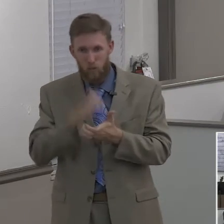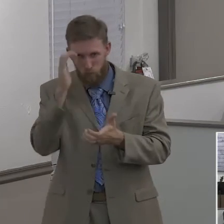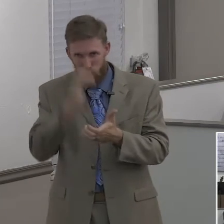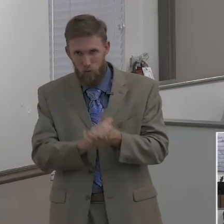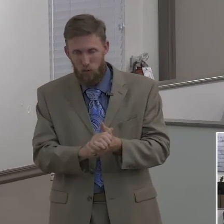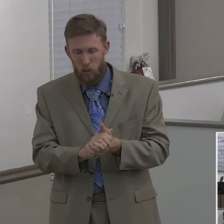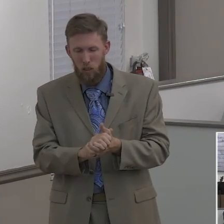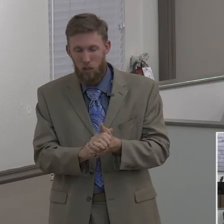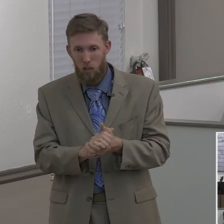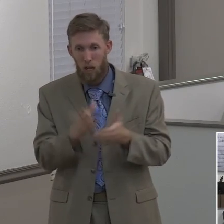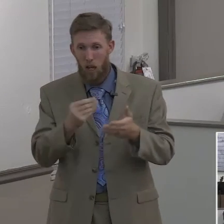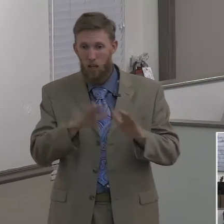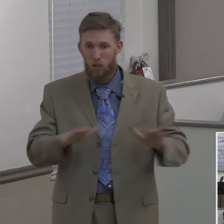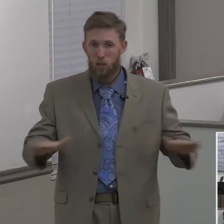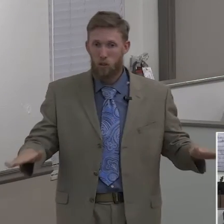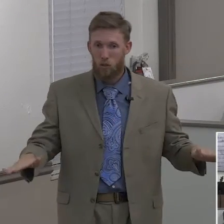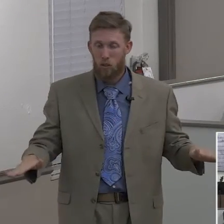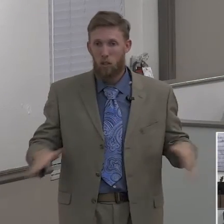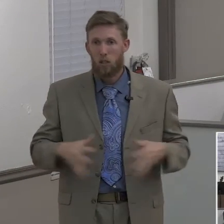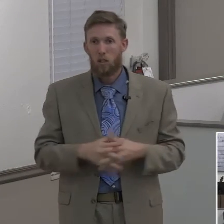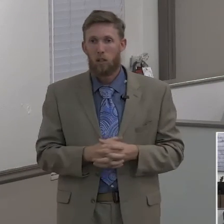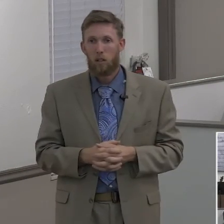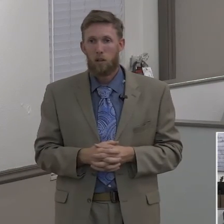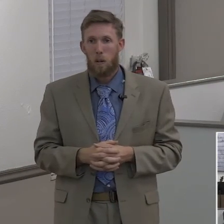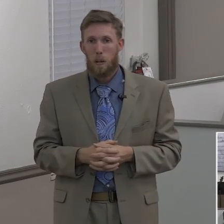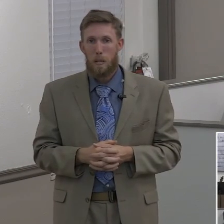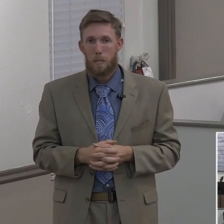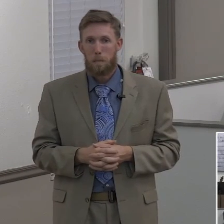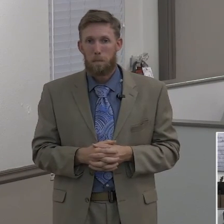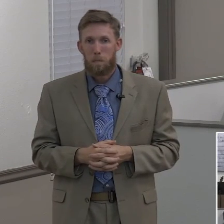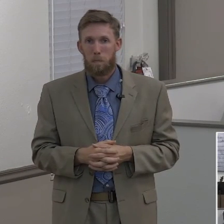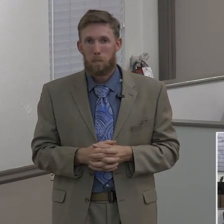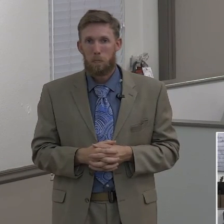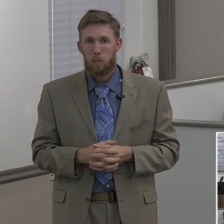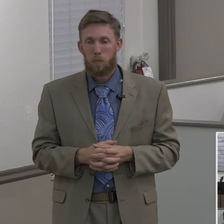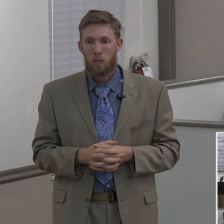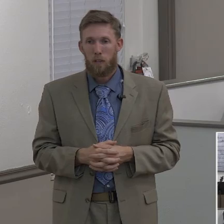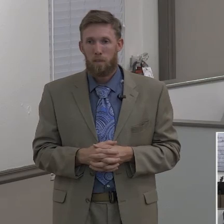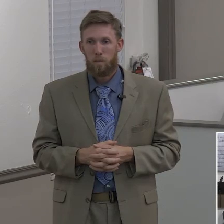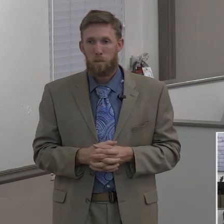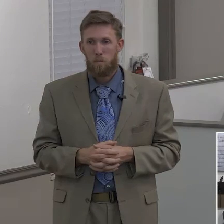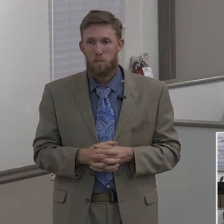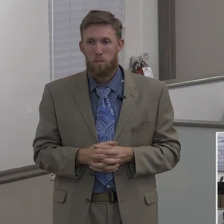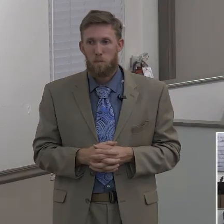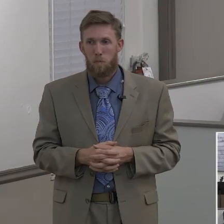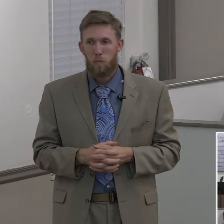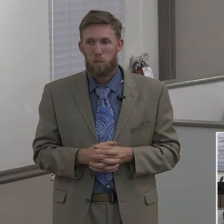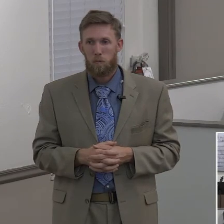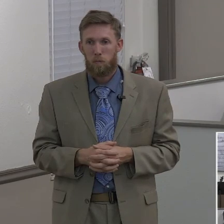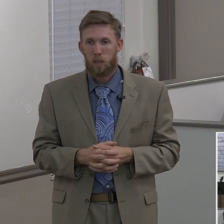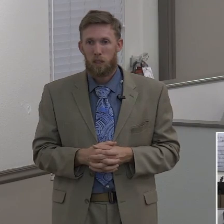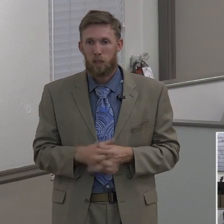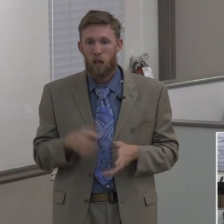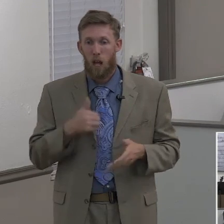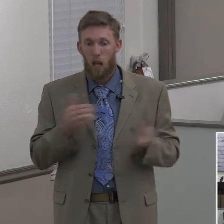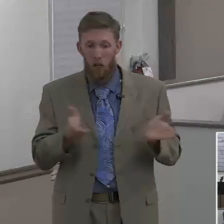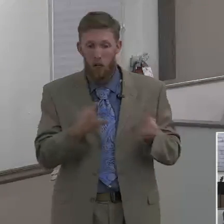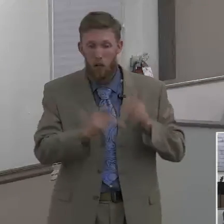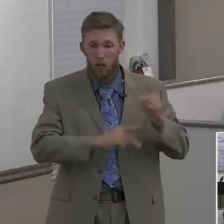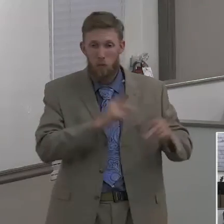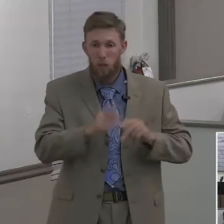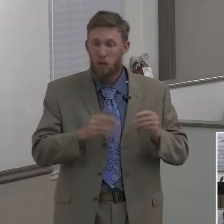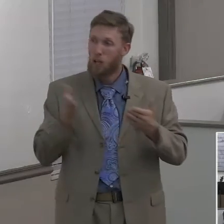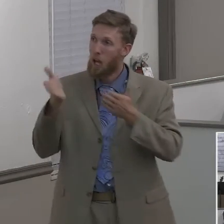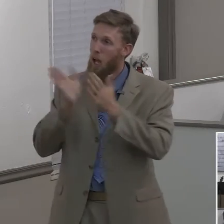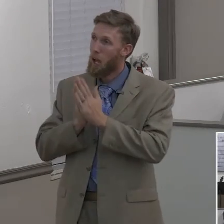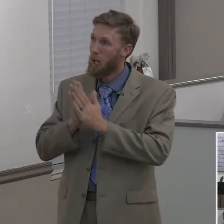life. You can ask Him to work in your children's lives. And I'm going to go a little bit farther with this. I'll just tell you this. I even encourage our counselees